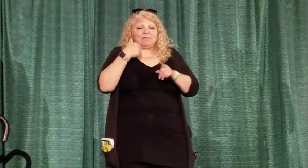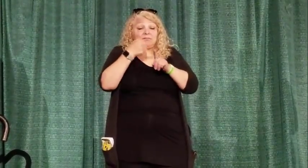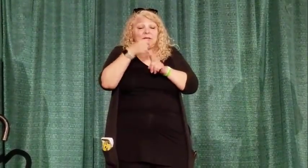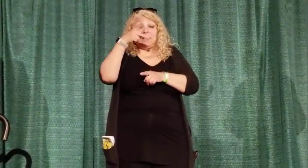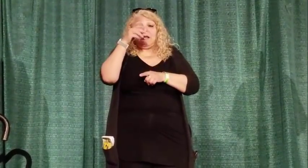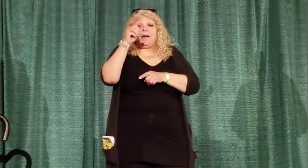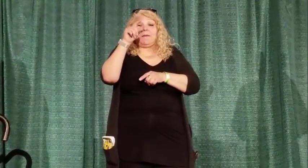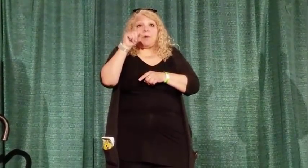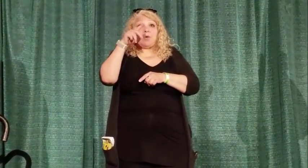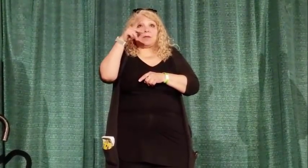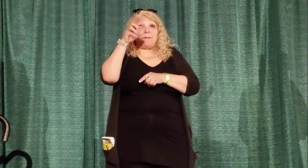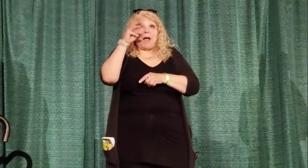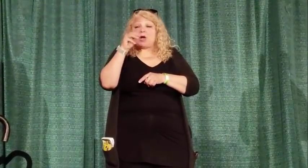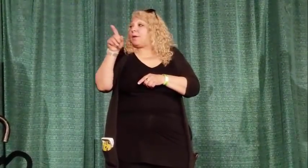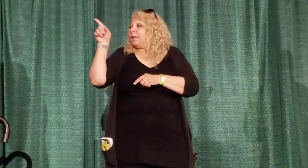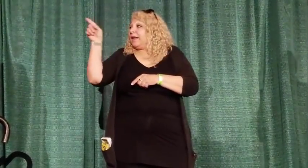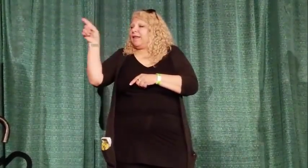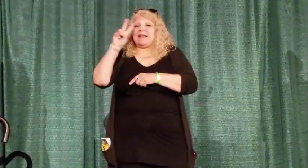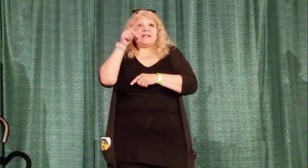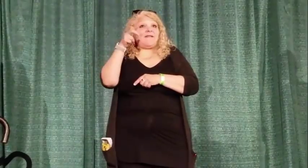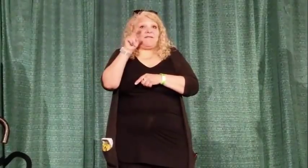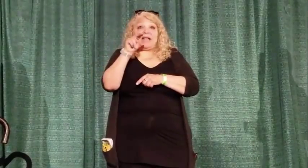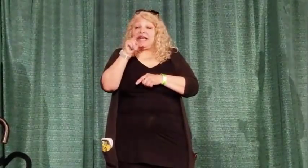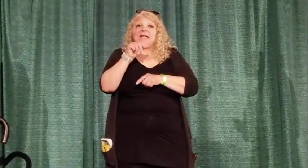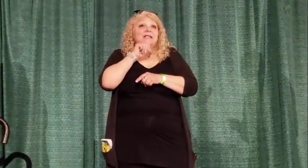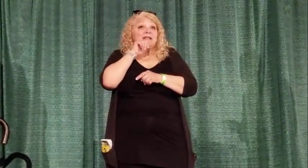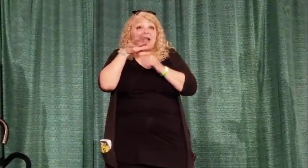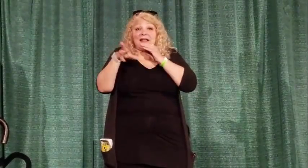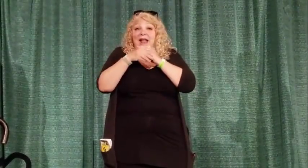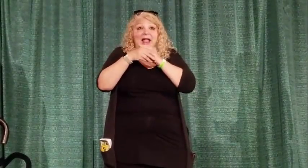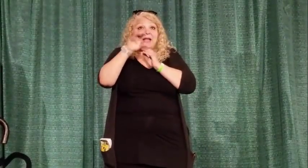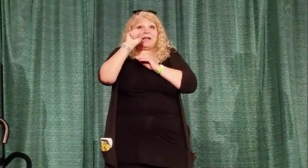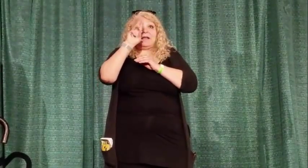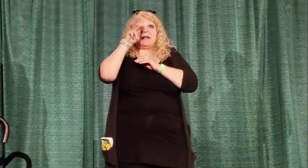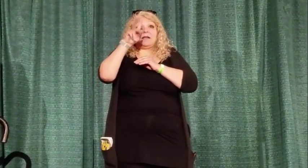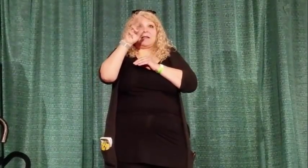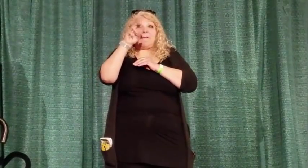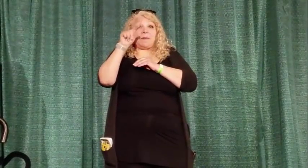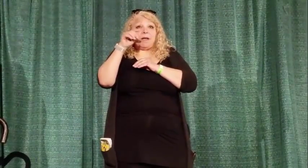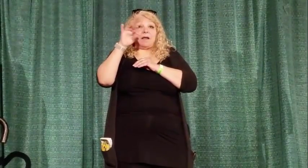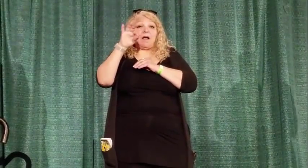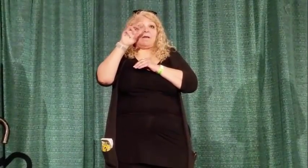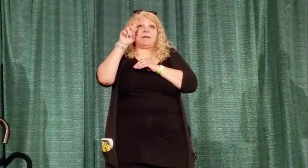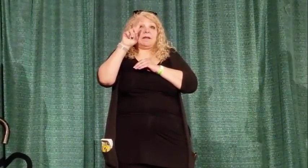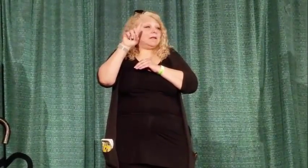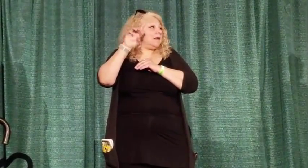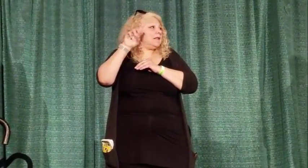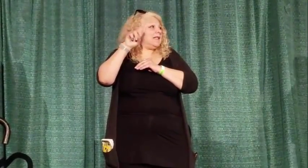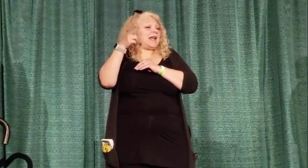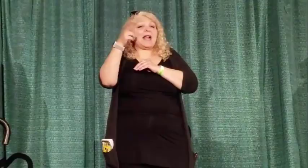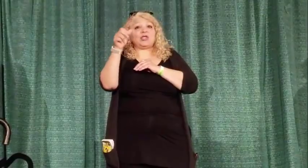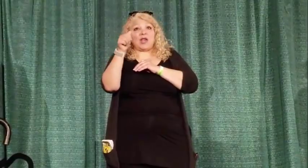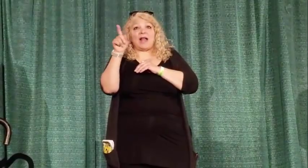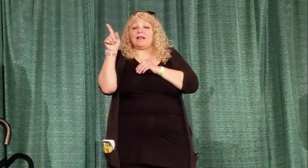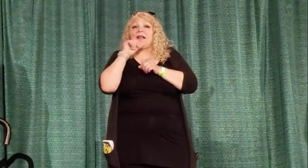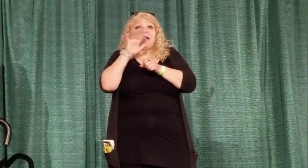166 vegans who were not supplementing, showing that about 64% were insufficient in DHA and about 27% were significantly deficient